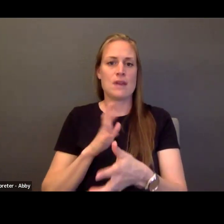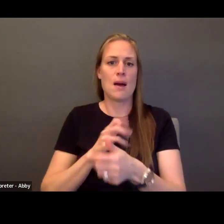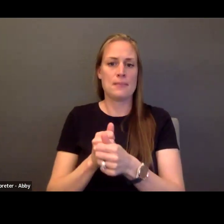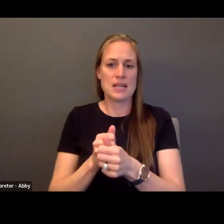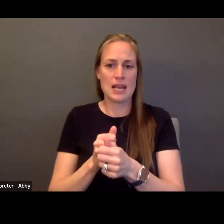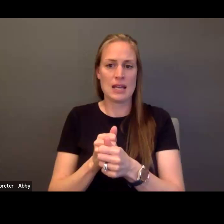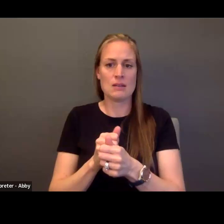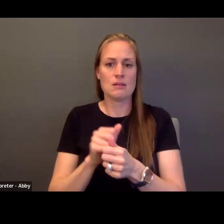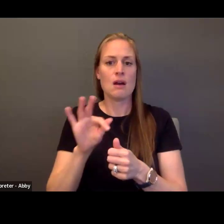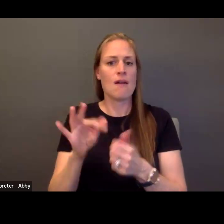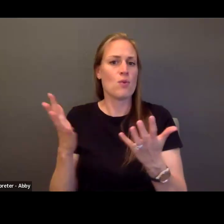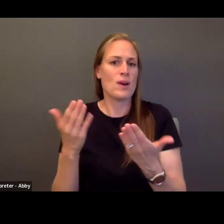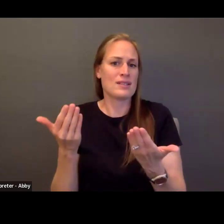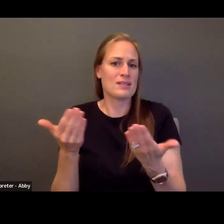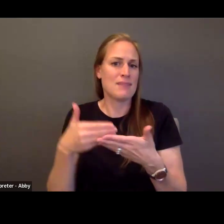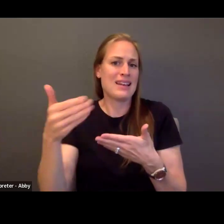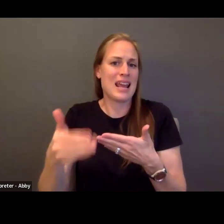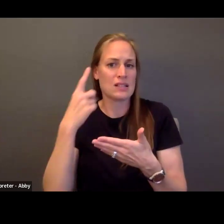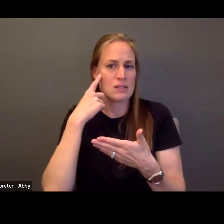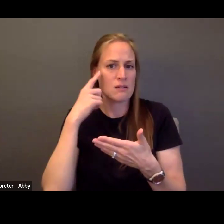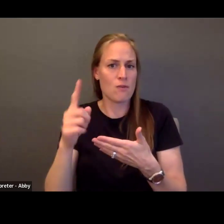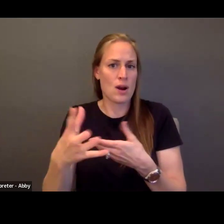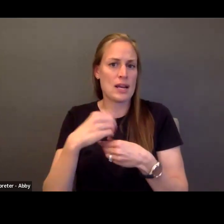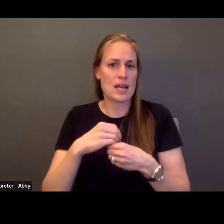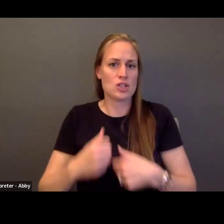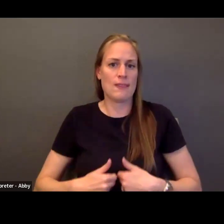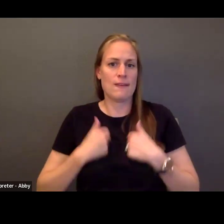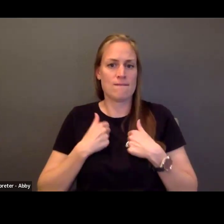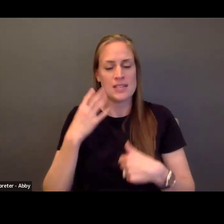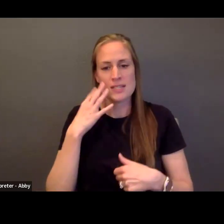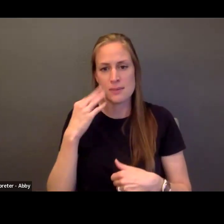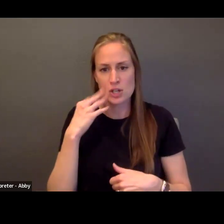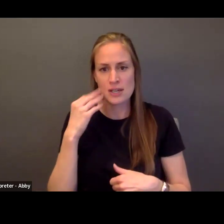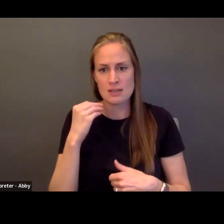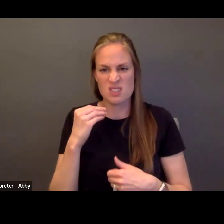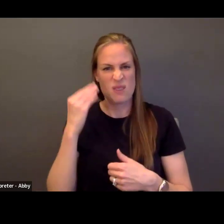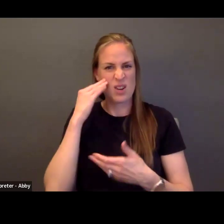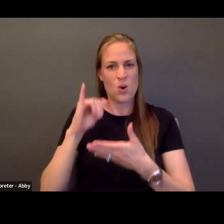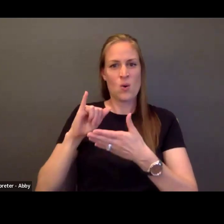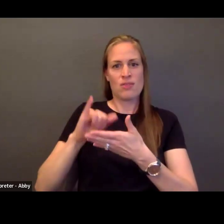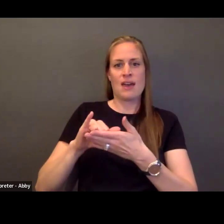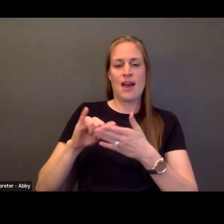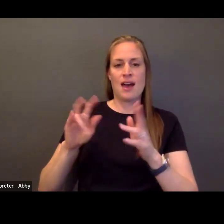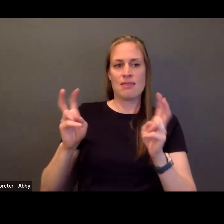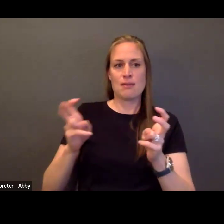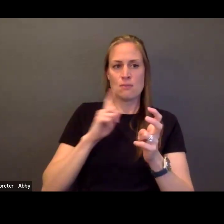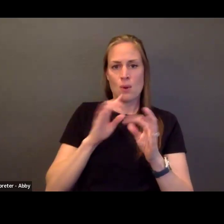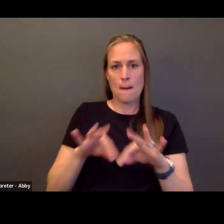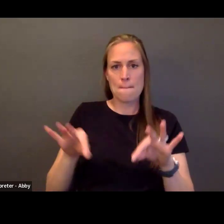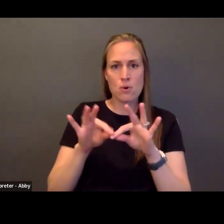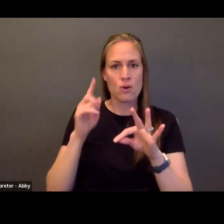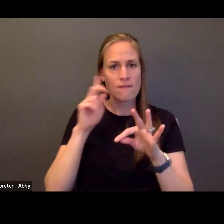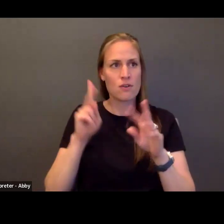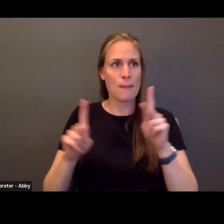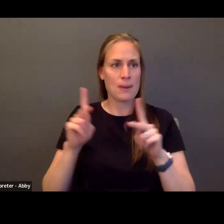lived experience. So I do want to spend a little time on that. I know it's very important to many of the folks in this room and on Zoom. And then we also have 2 people signed